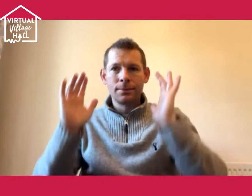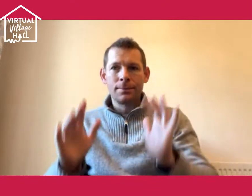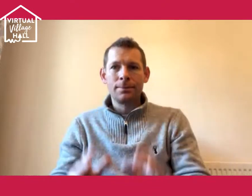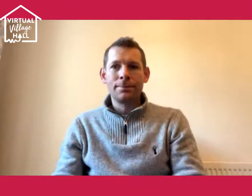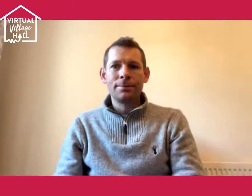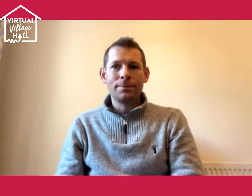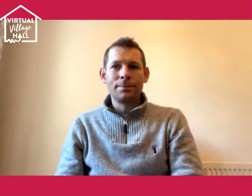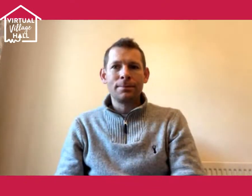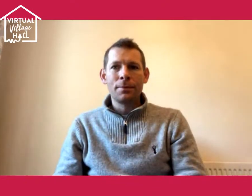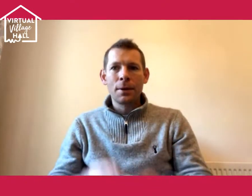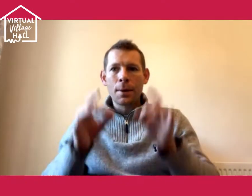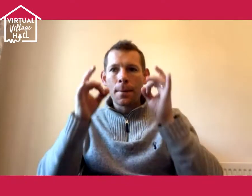blonde,